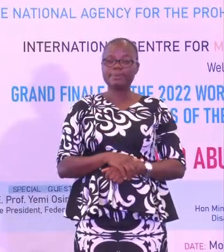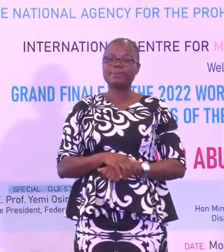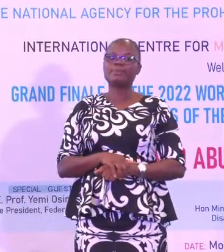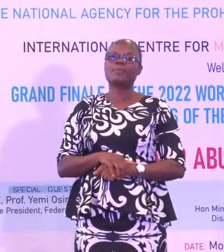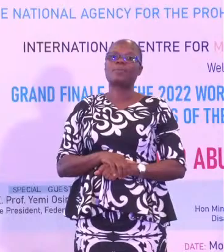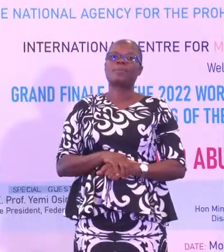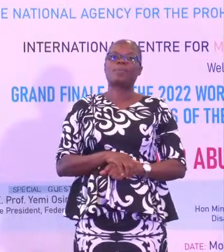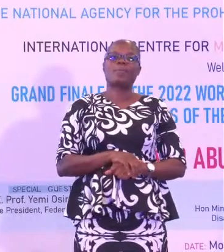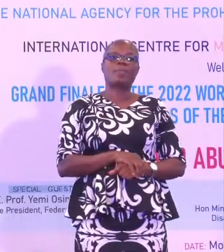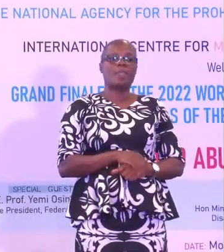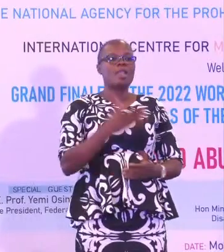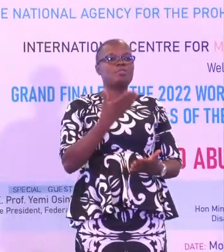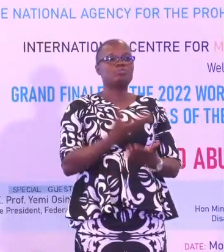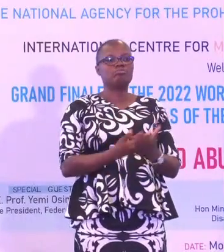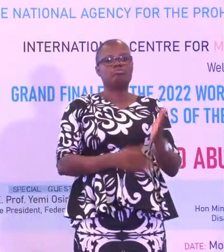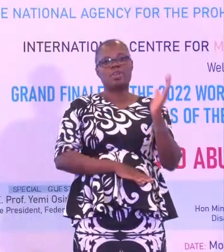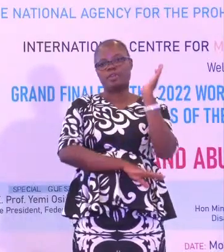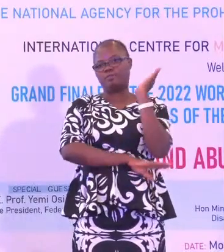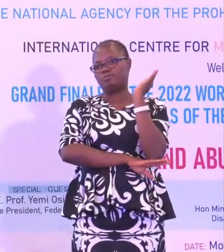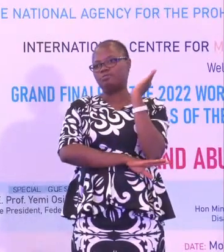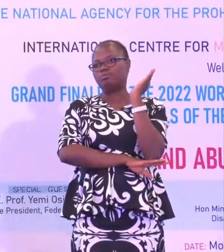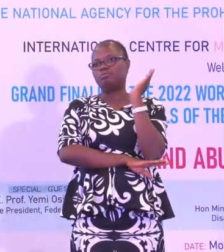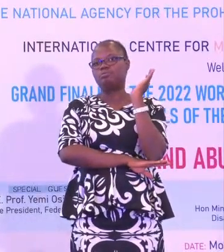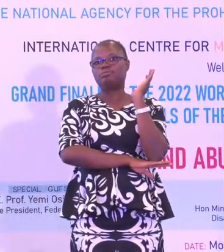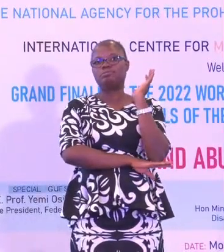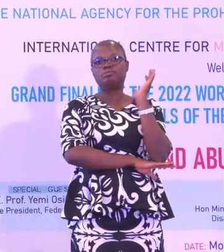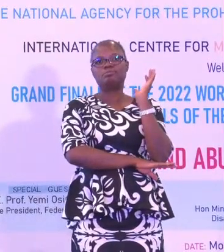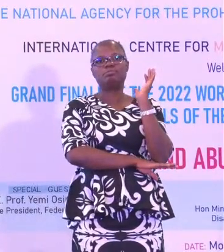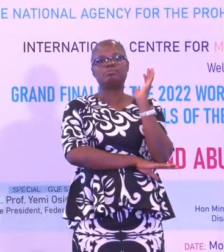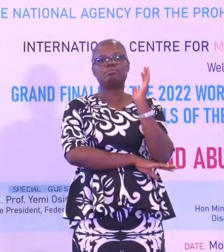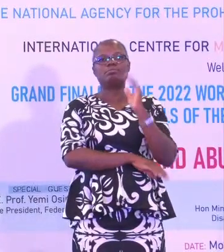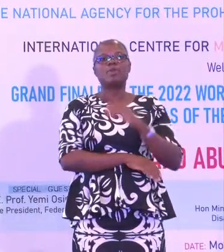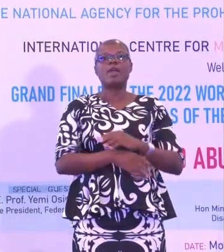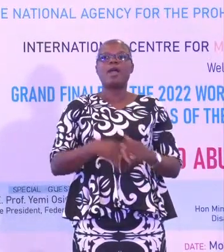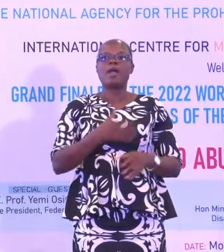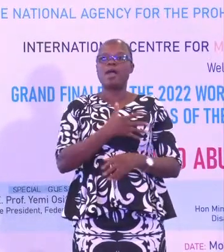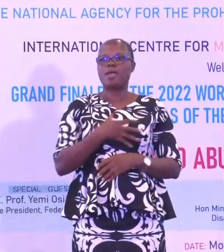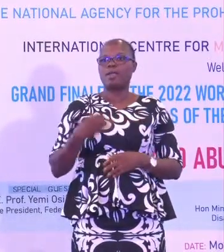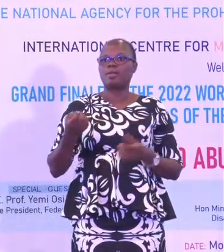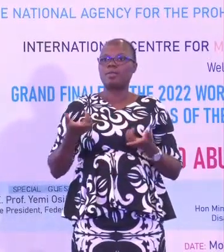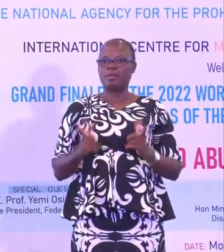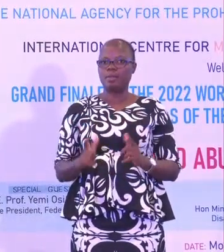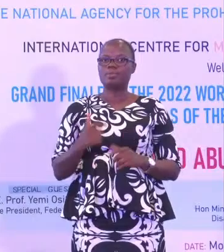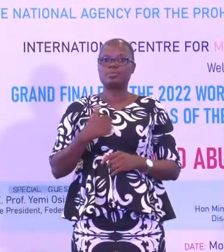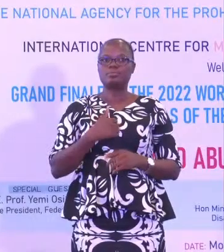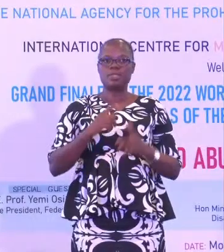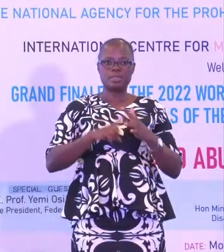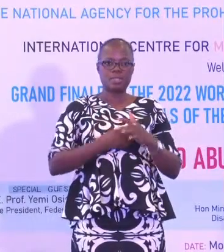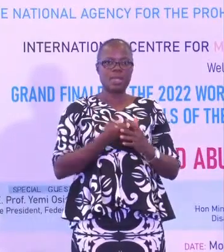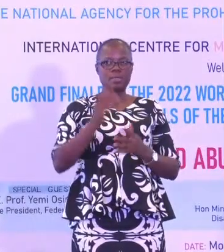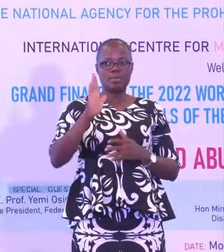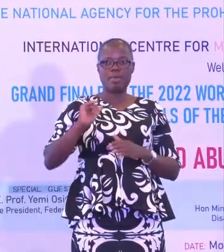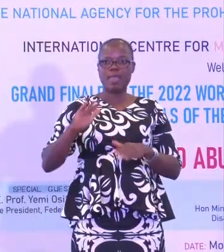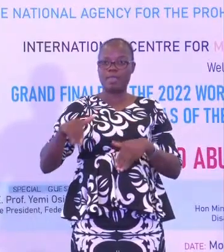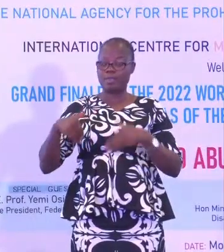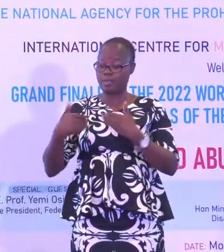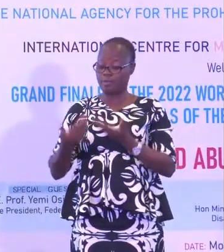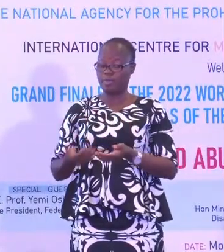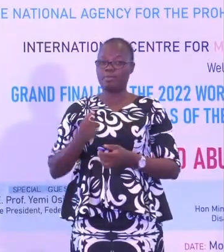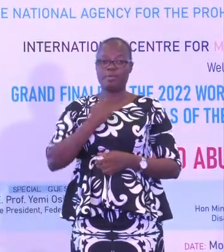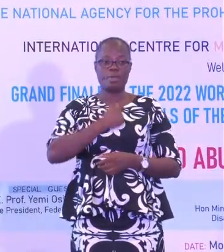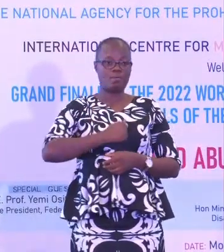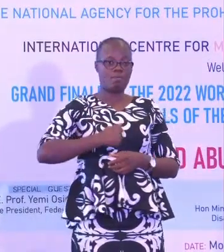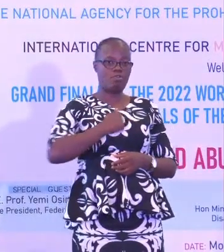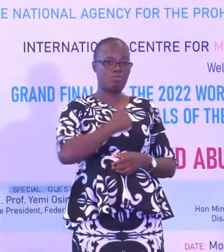Good afternoon, and let me start by giving the apologies